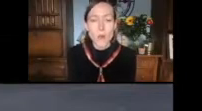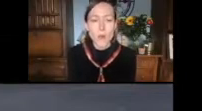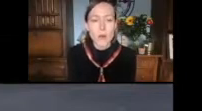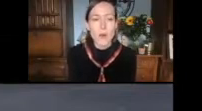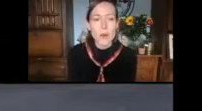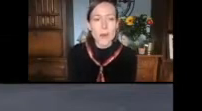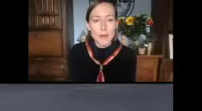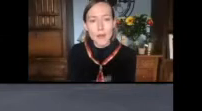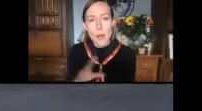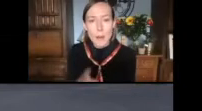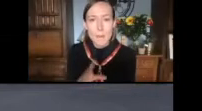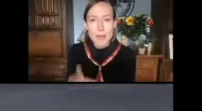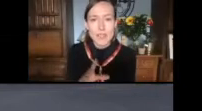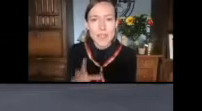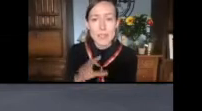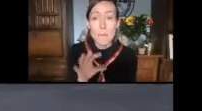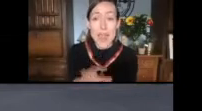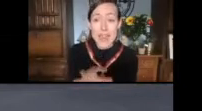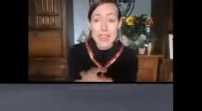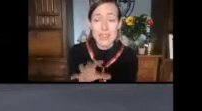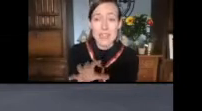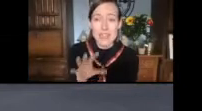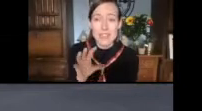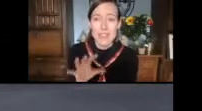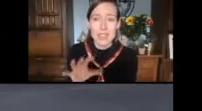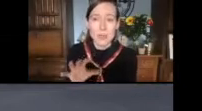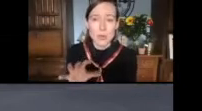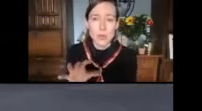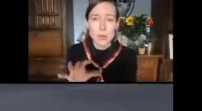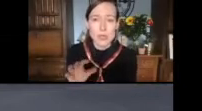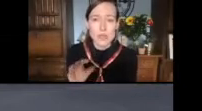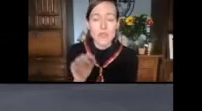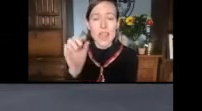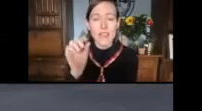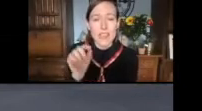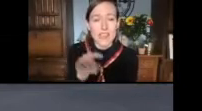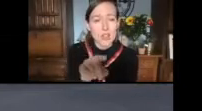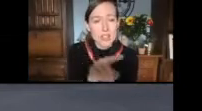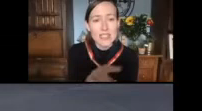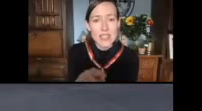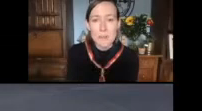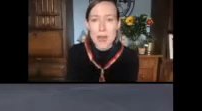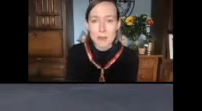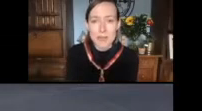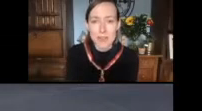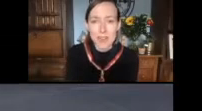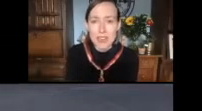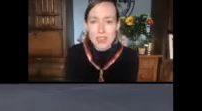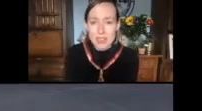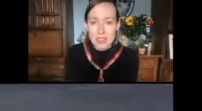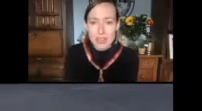there are about 8 main sign language roots, and then you can see the map